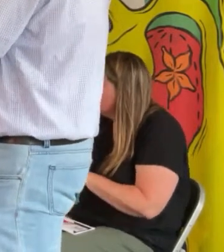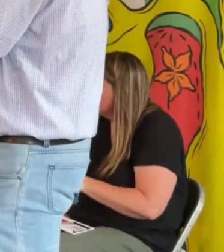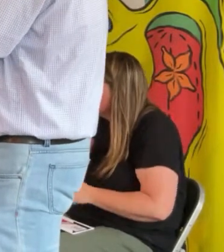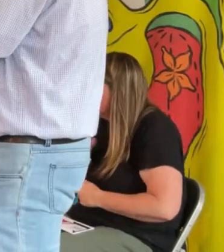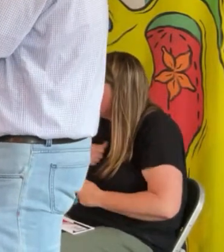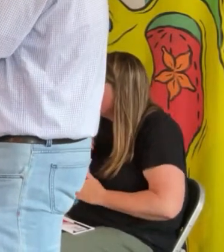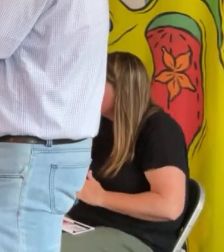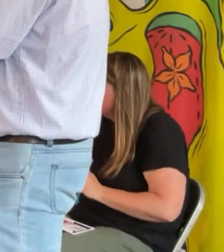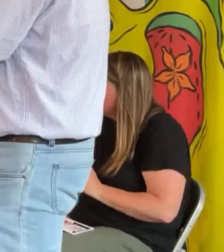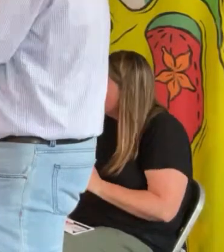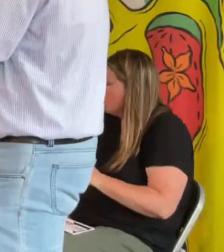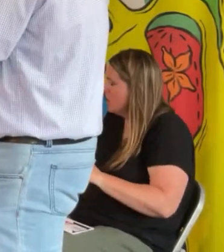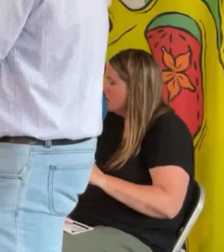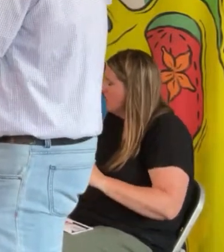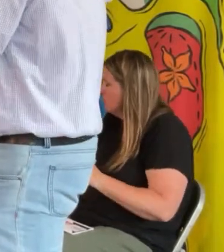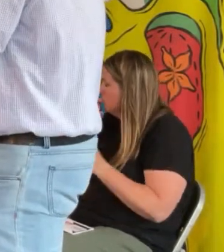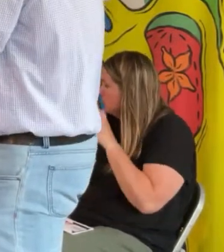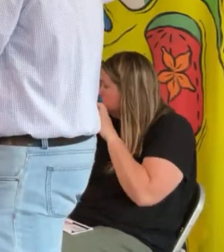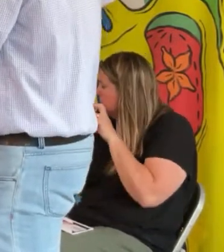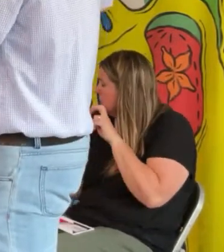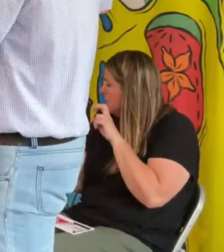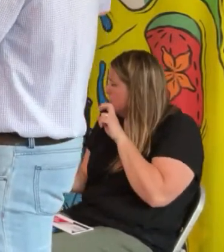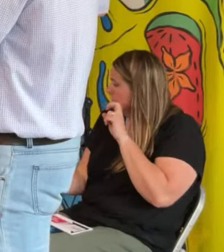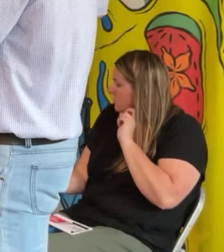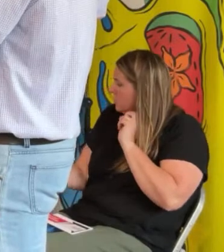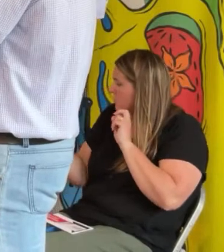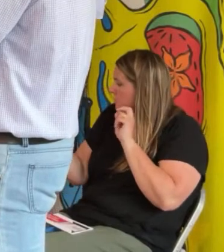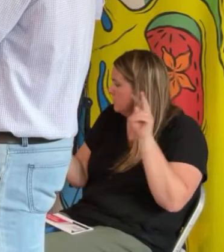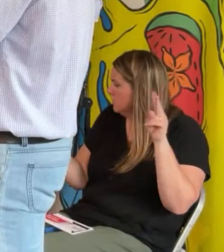them. What do they see?